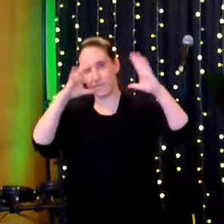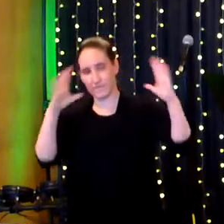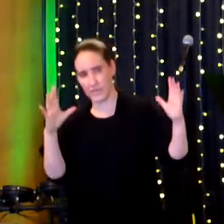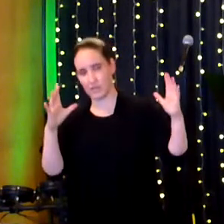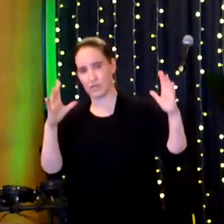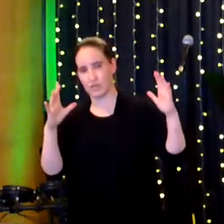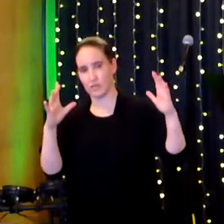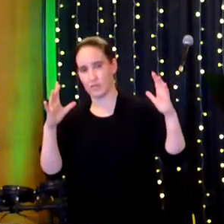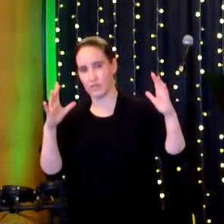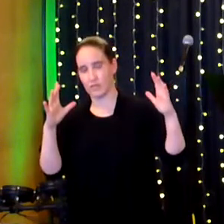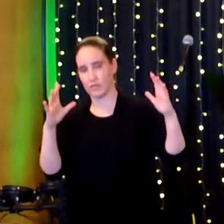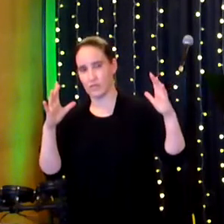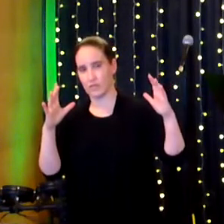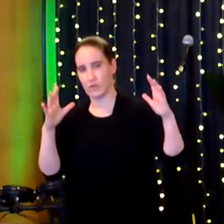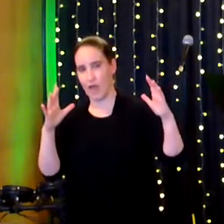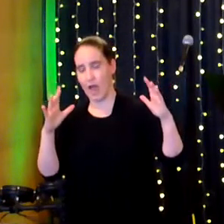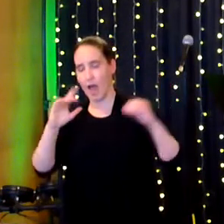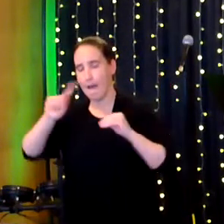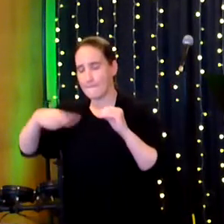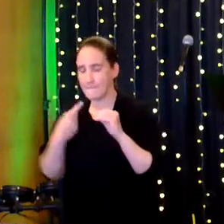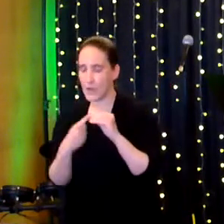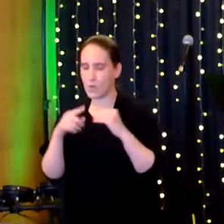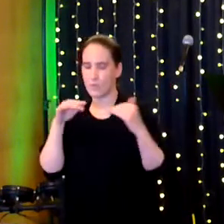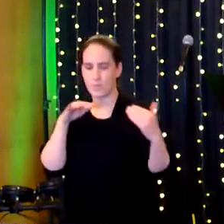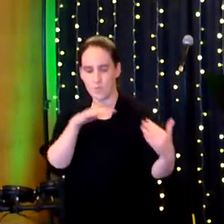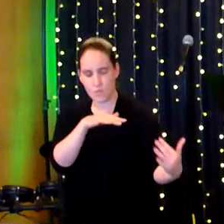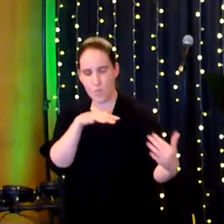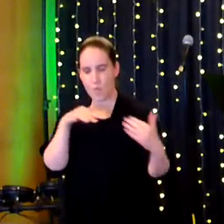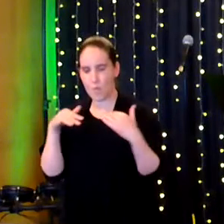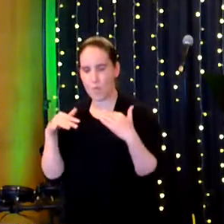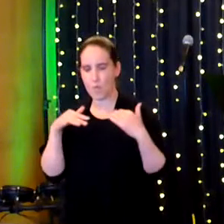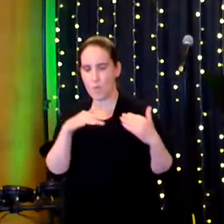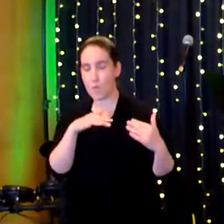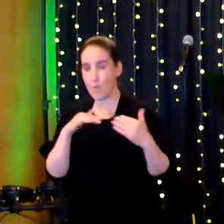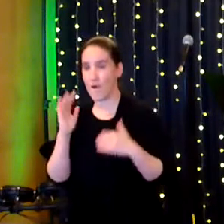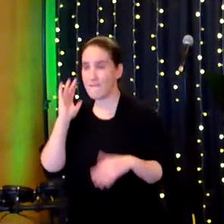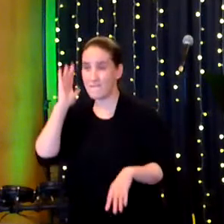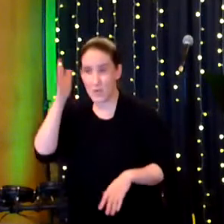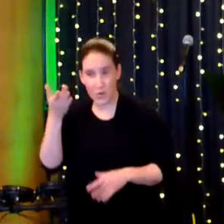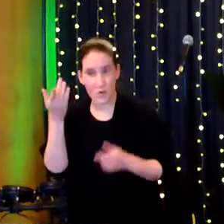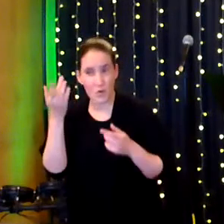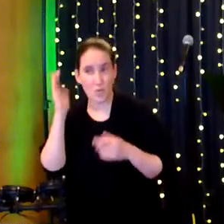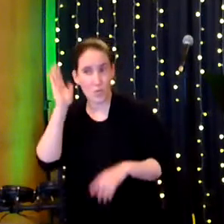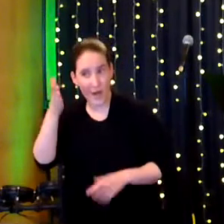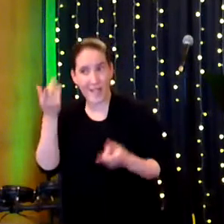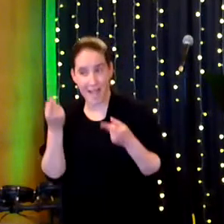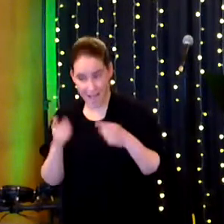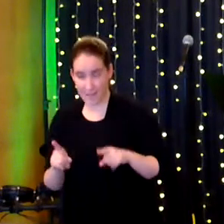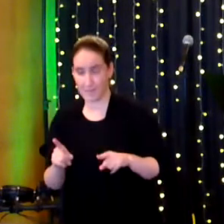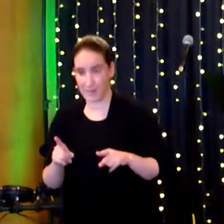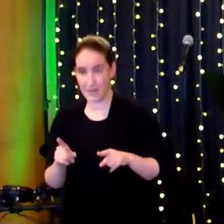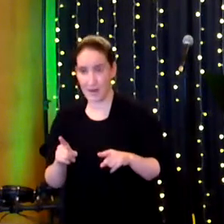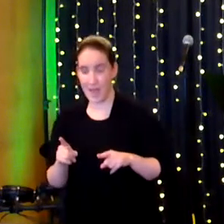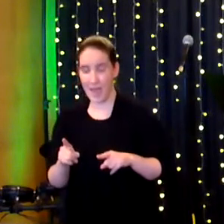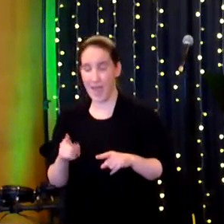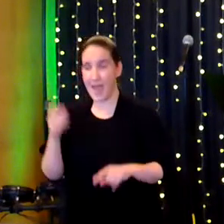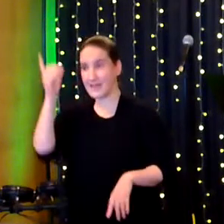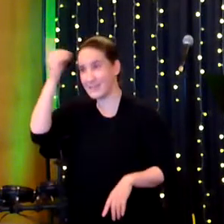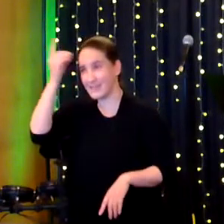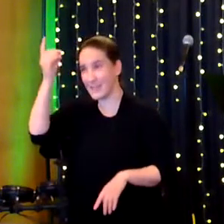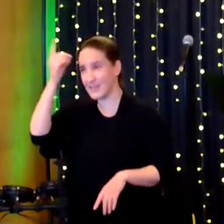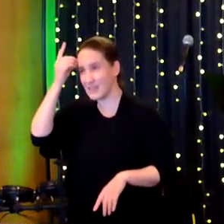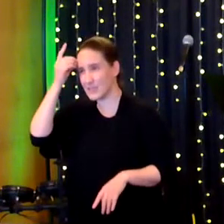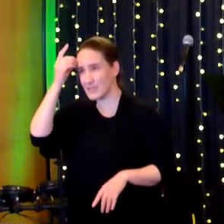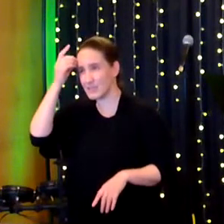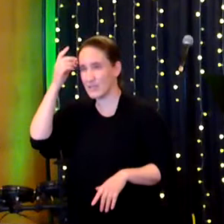great war to come. And this revelation troubles Daniel greatly. And it says that it troubles him